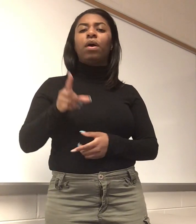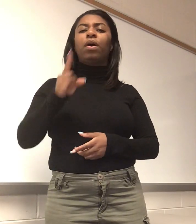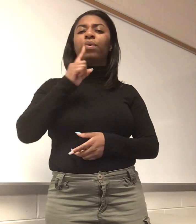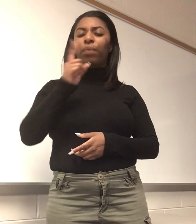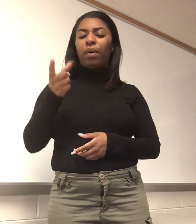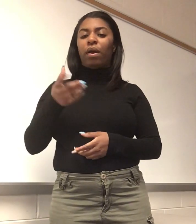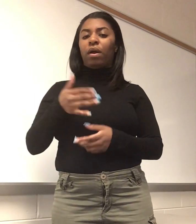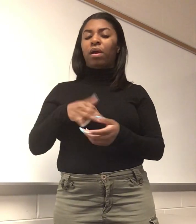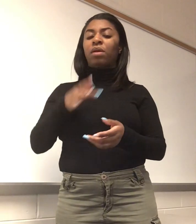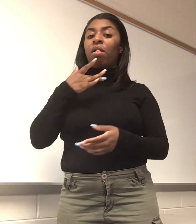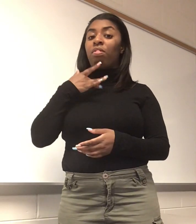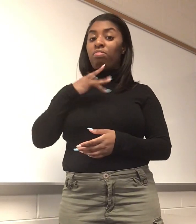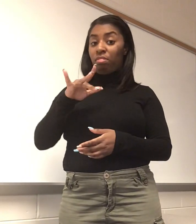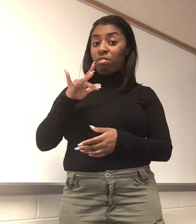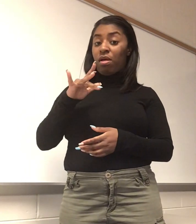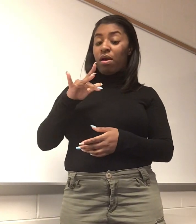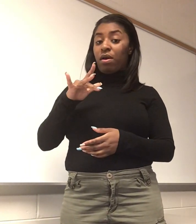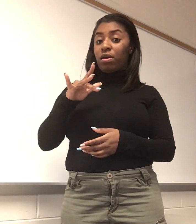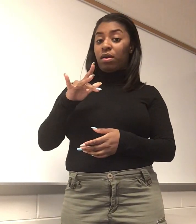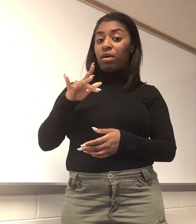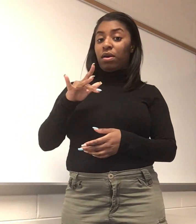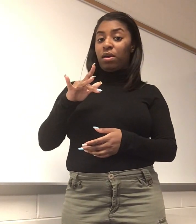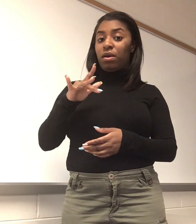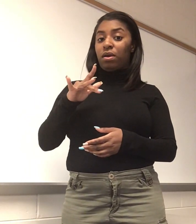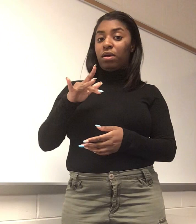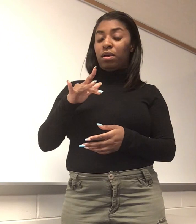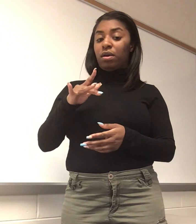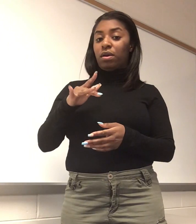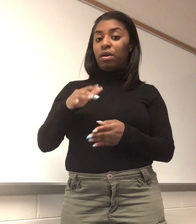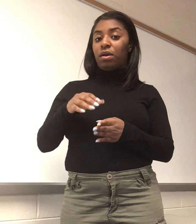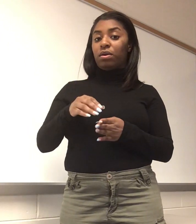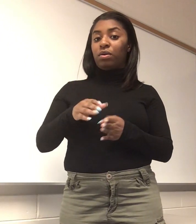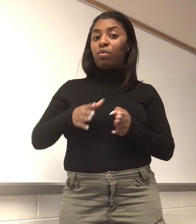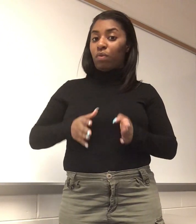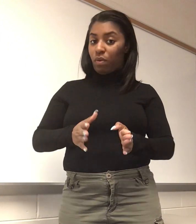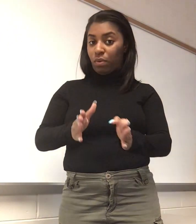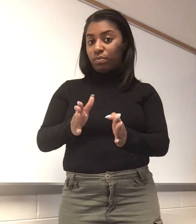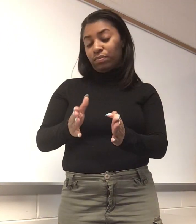of wisdom? That's the only thing that. That's why I said I didn't know about. Yeah, I think that